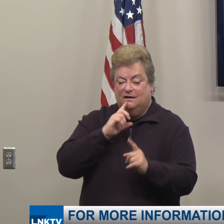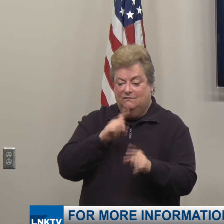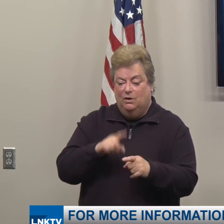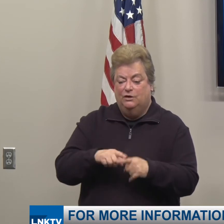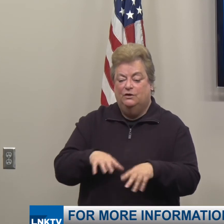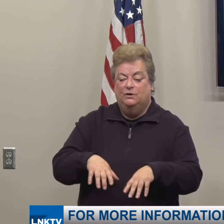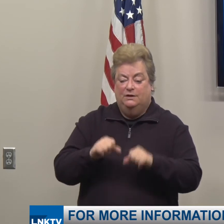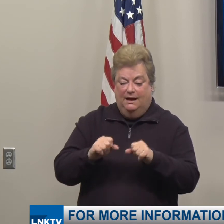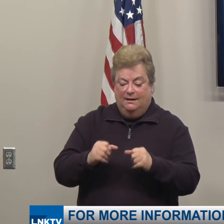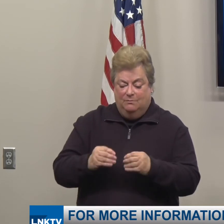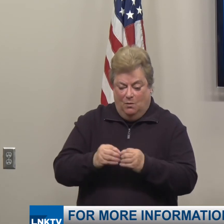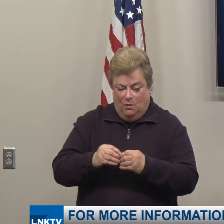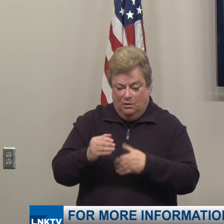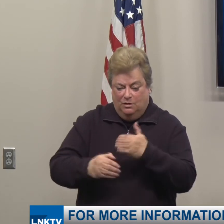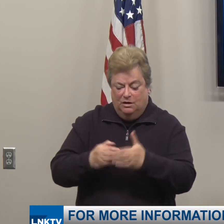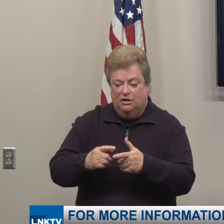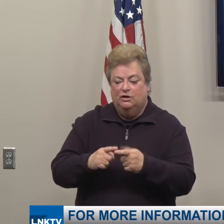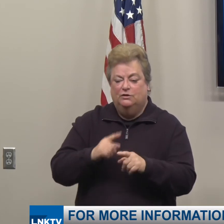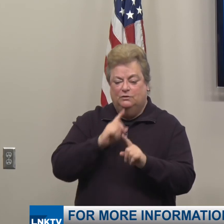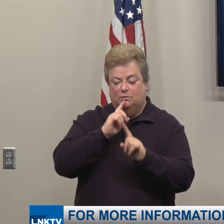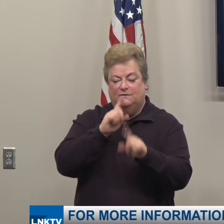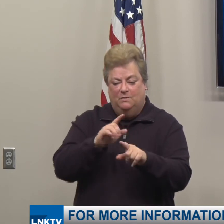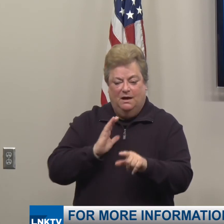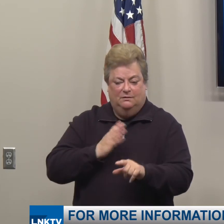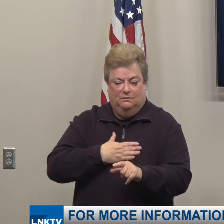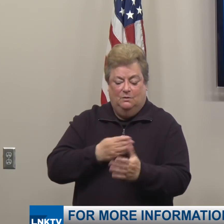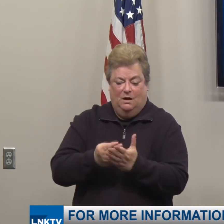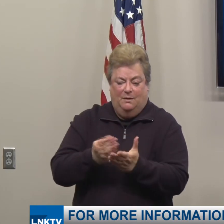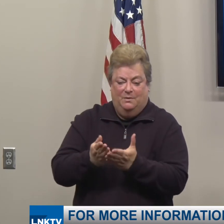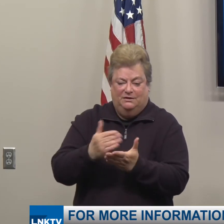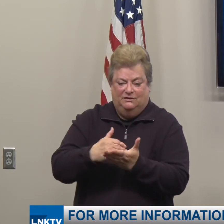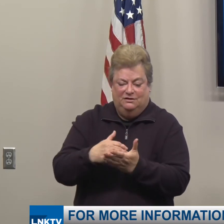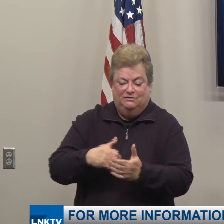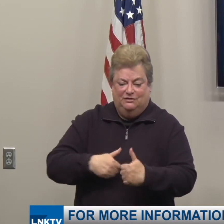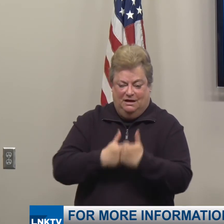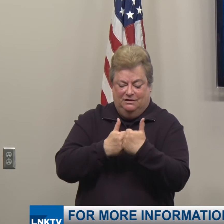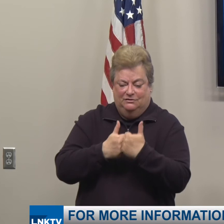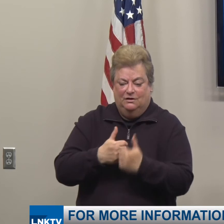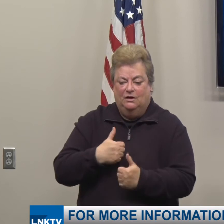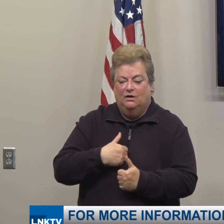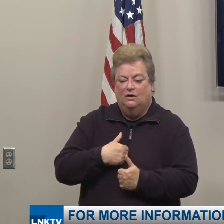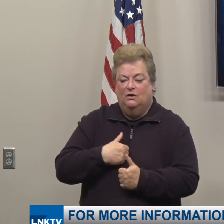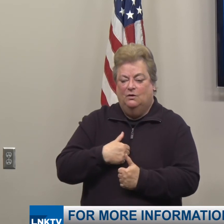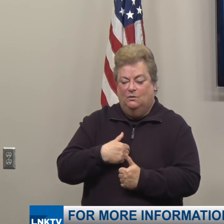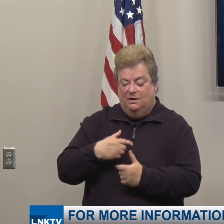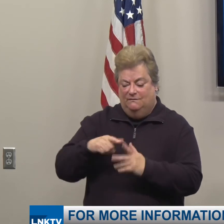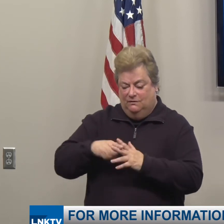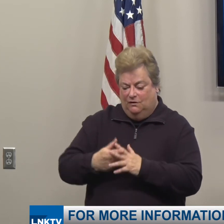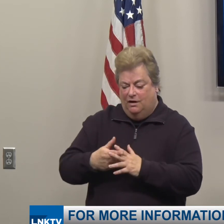additional steps to respond to the budgetary challenges for this fiscal year. We've implemented a hiring freeze except for critical city